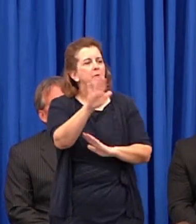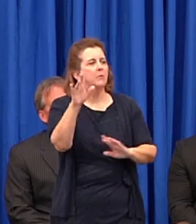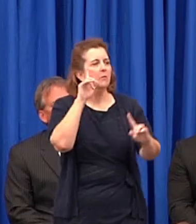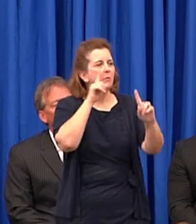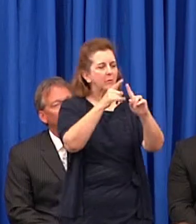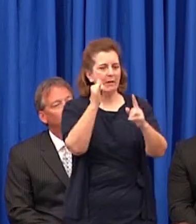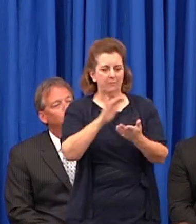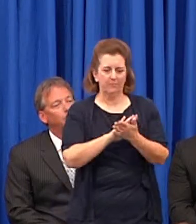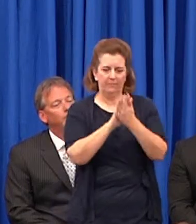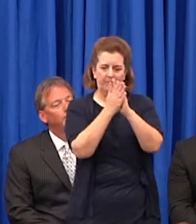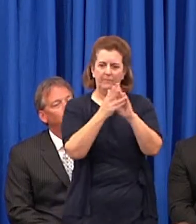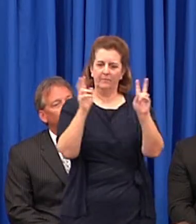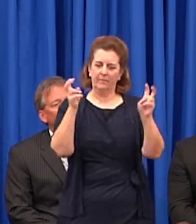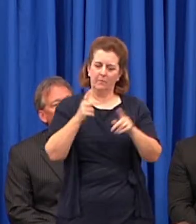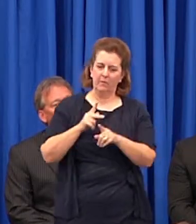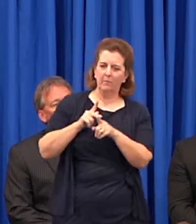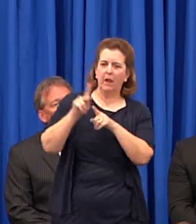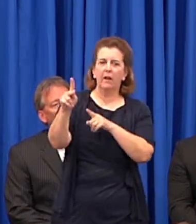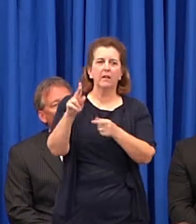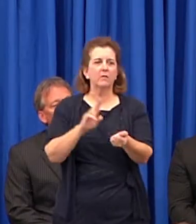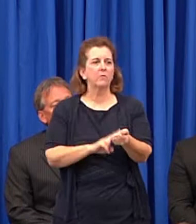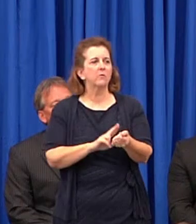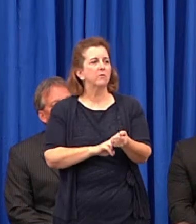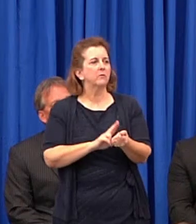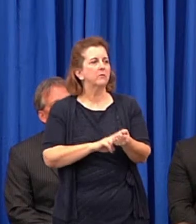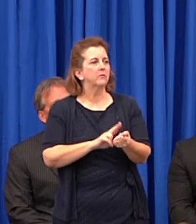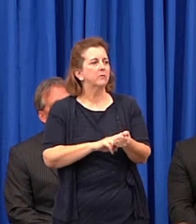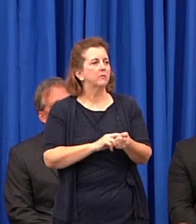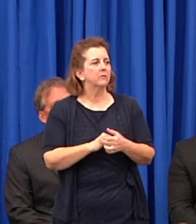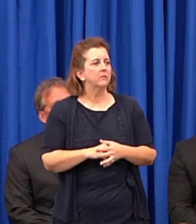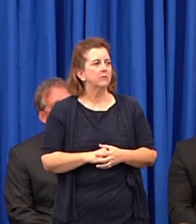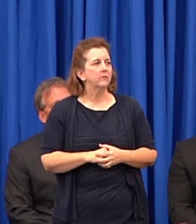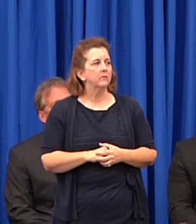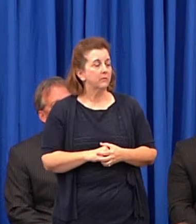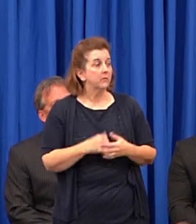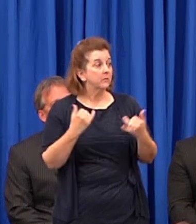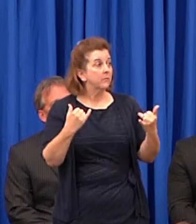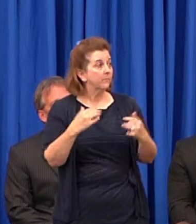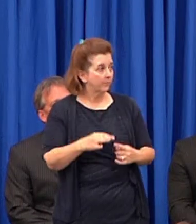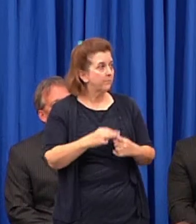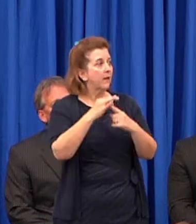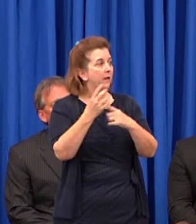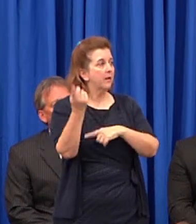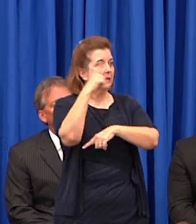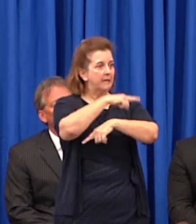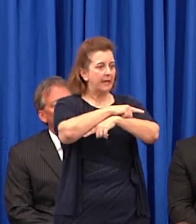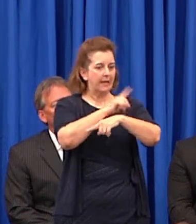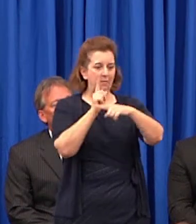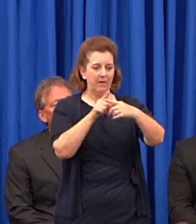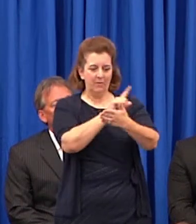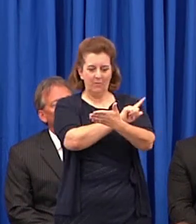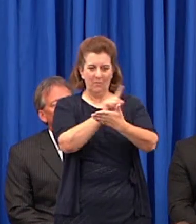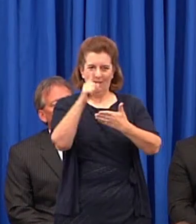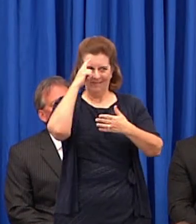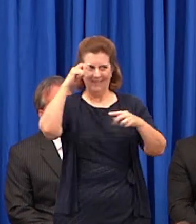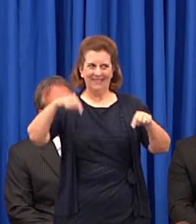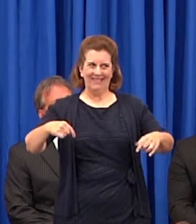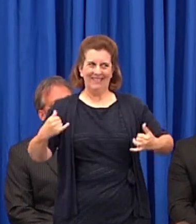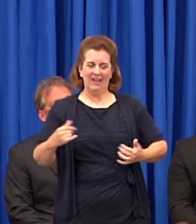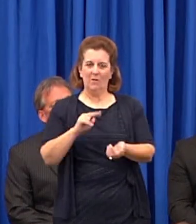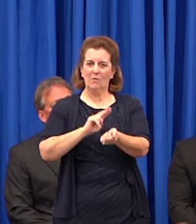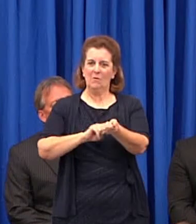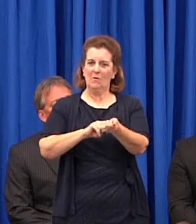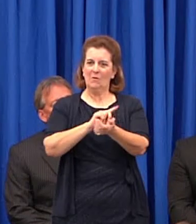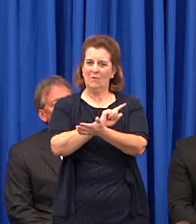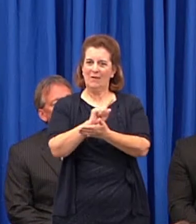ranks of professional nurses. Not only is this a special day, but it's also a special week because it's Nurses Week, your